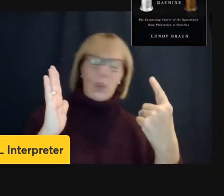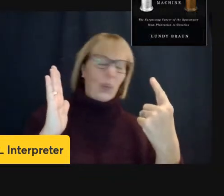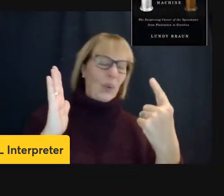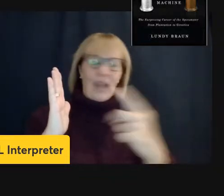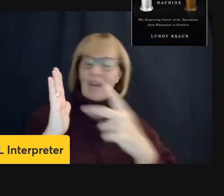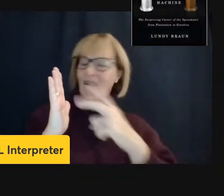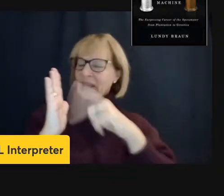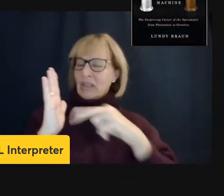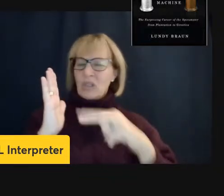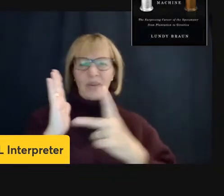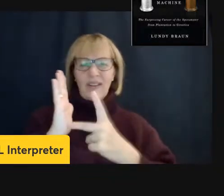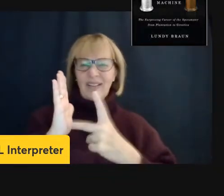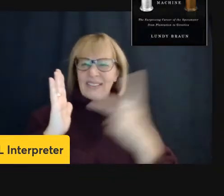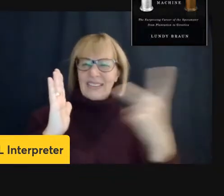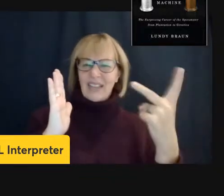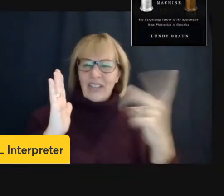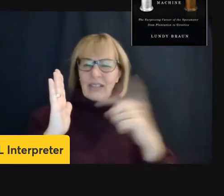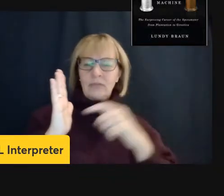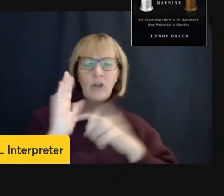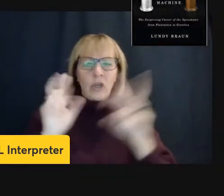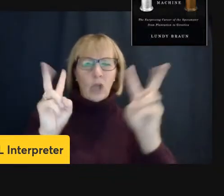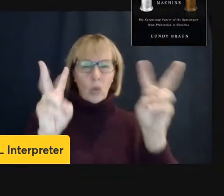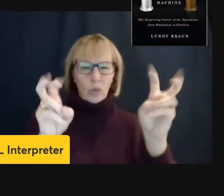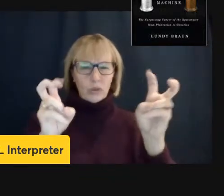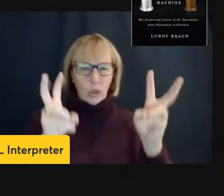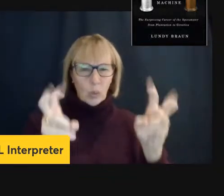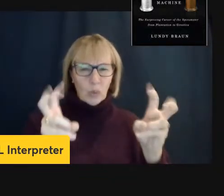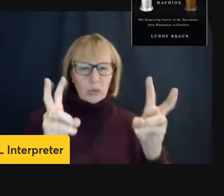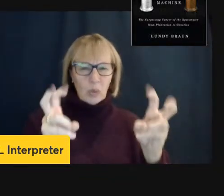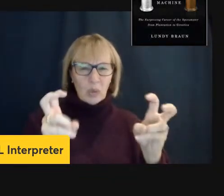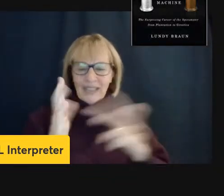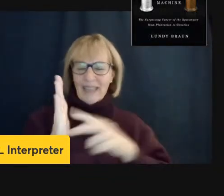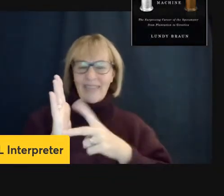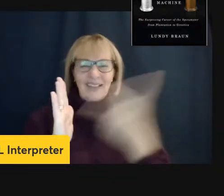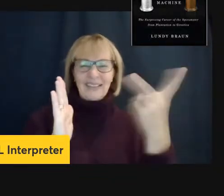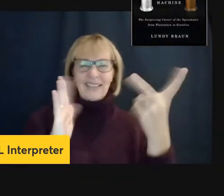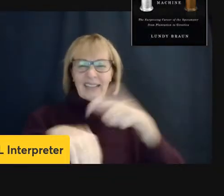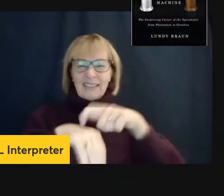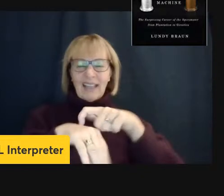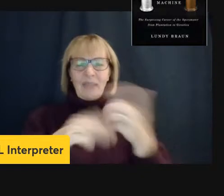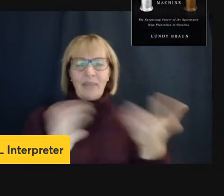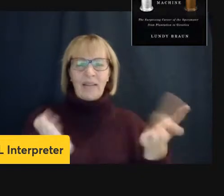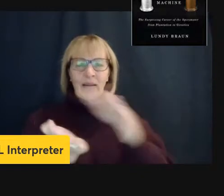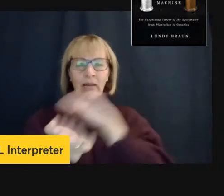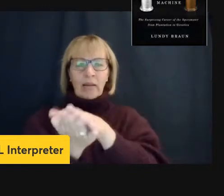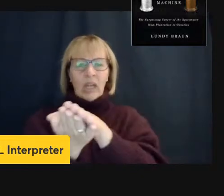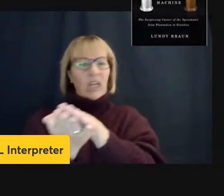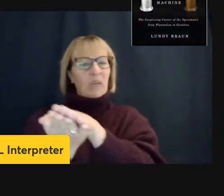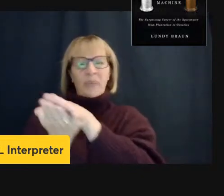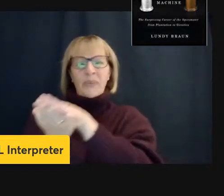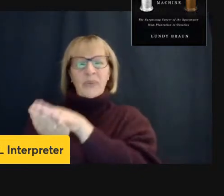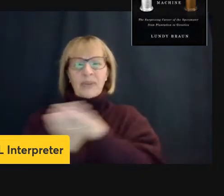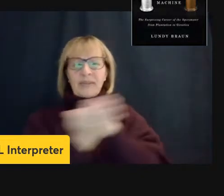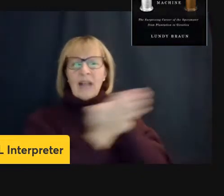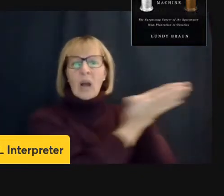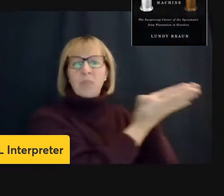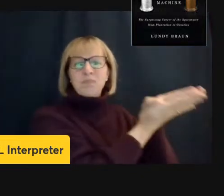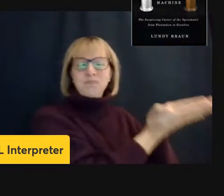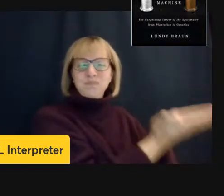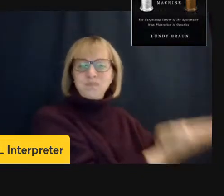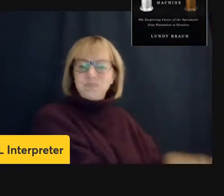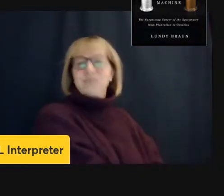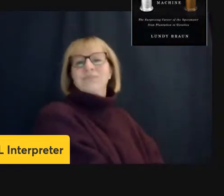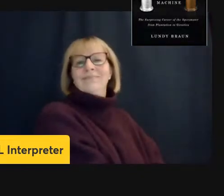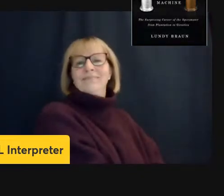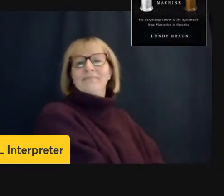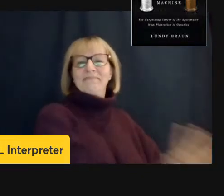quote, to check your quotes, and then you never look at it again. He was a highly respected physician,